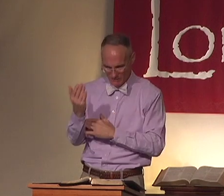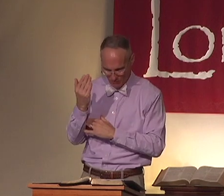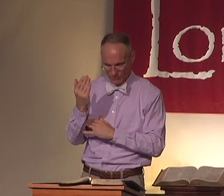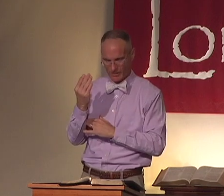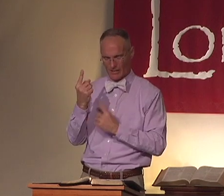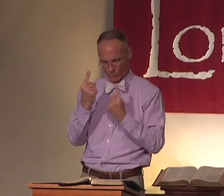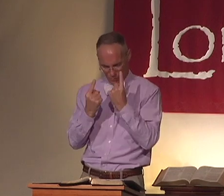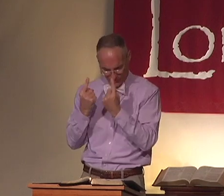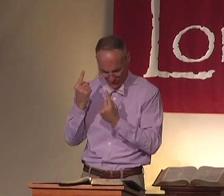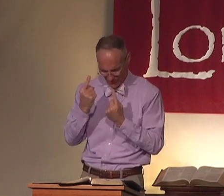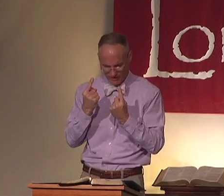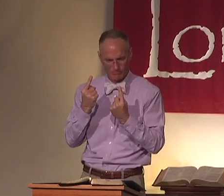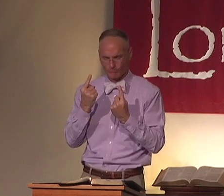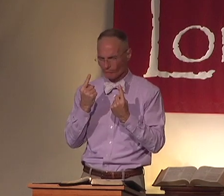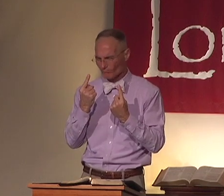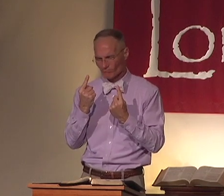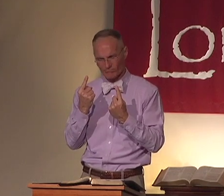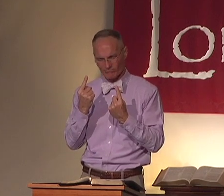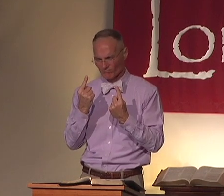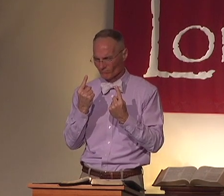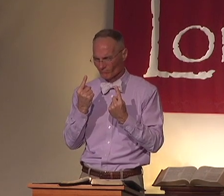If you're sitting here this morning and you're wondering,